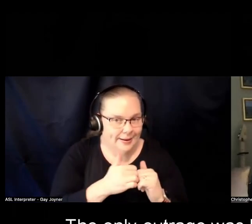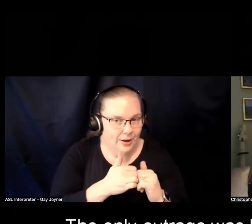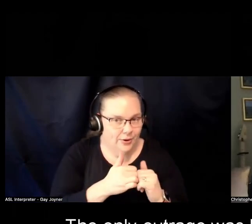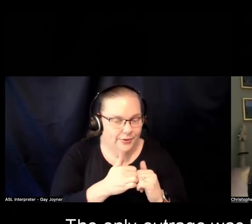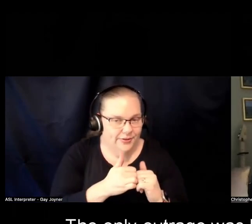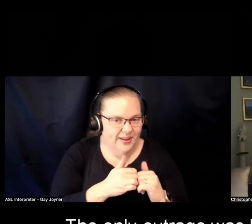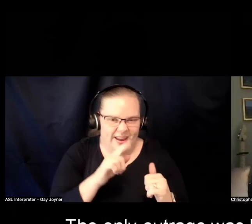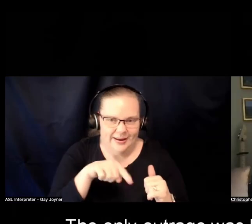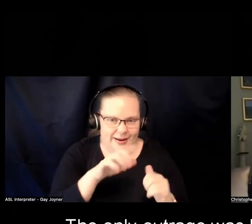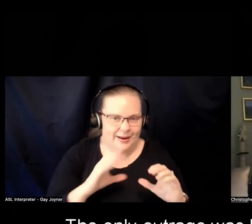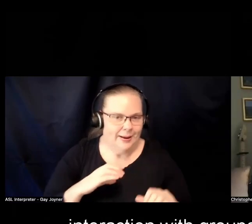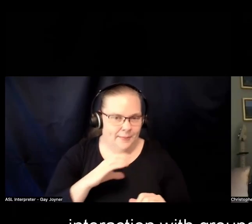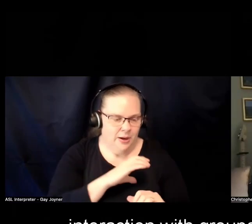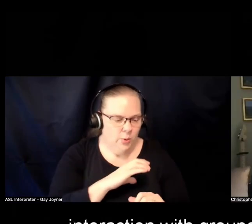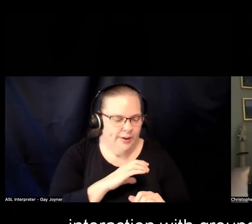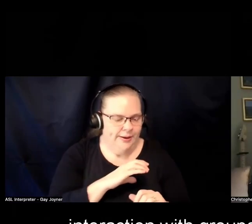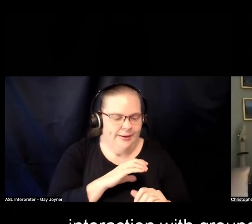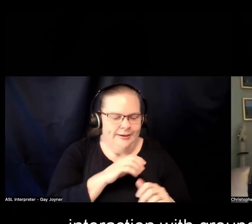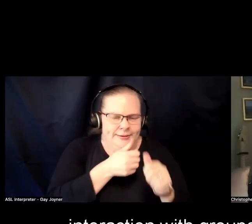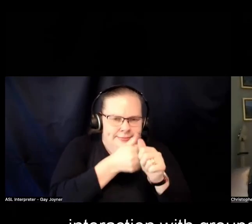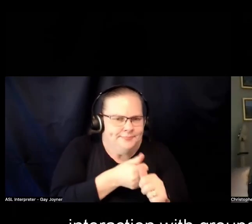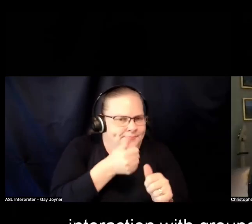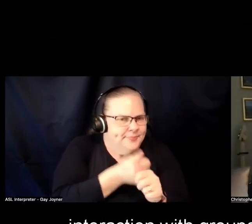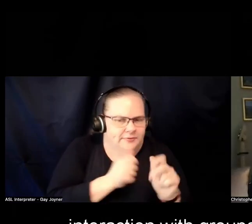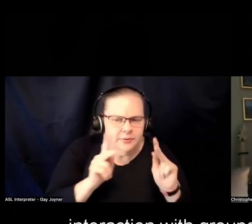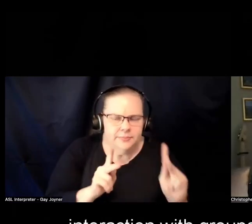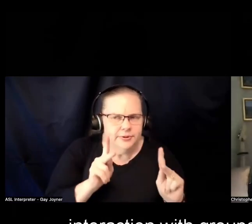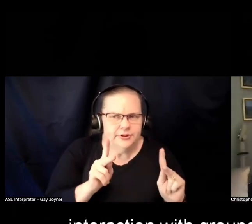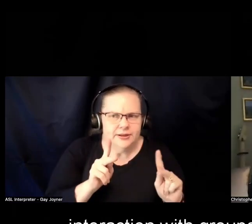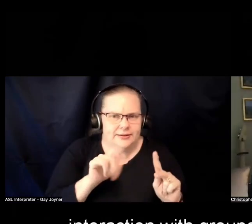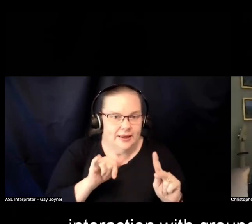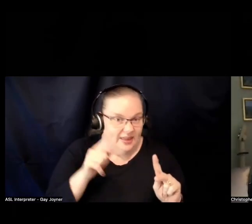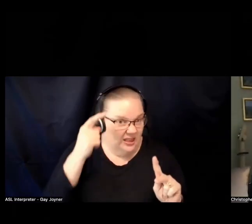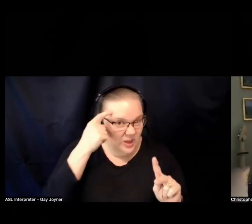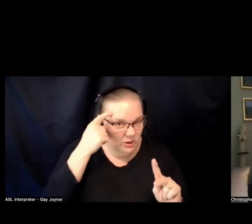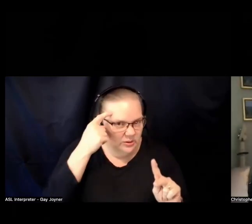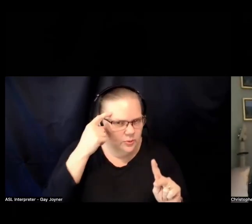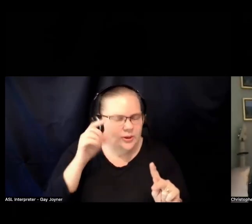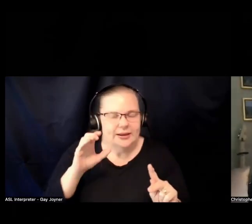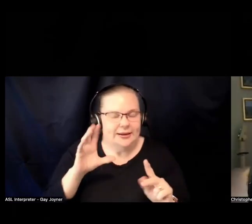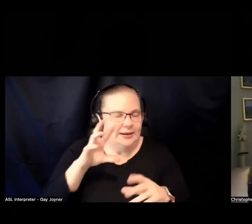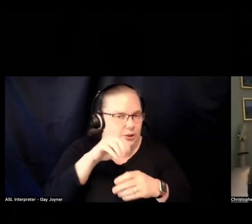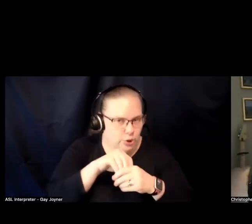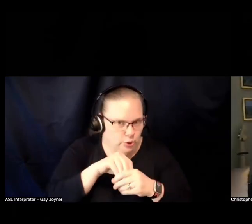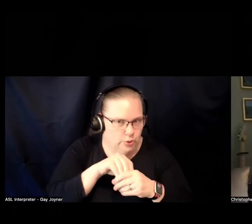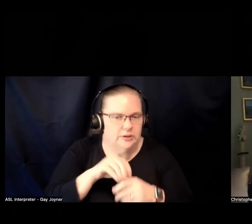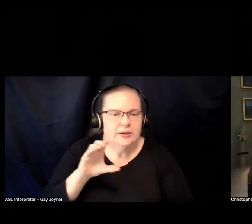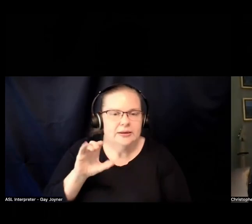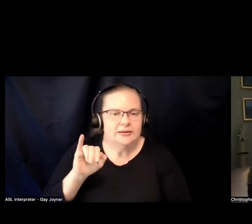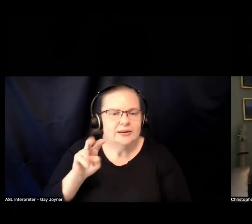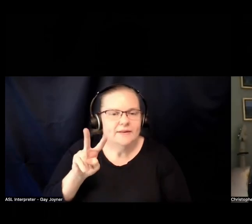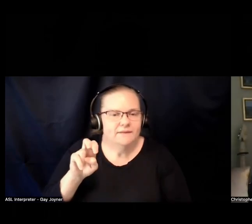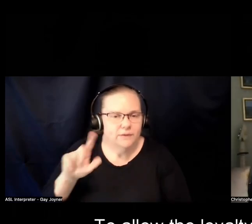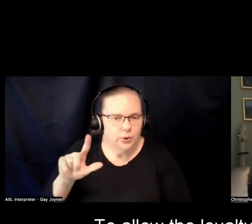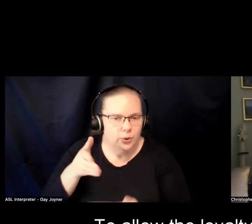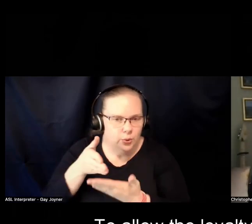had tracked Anna's every interaction with groups they considered subversive, including civil rights organizations, consumer groups, and trade